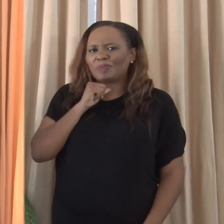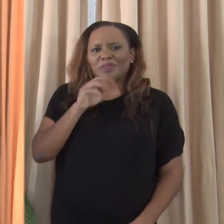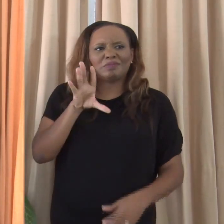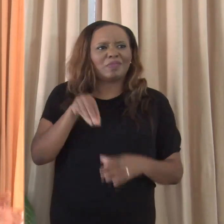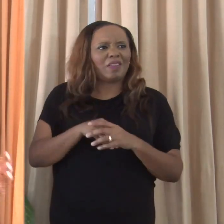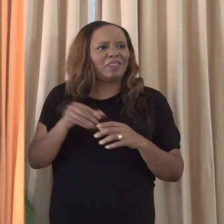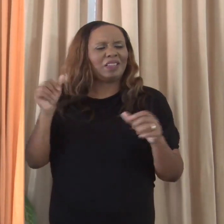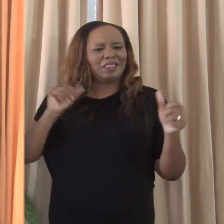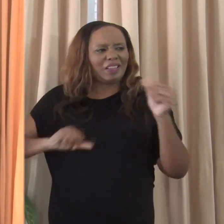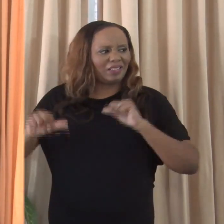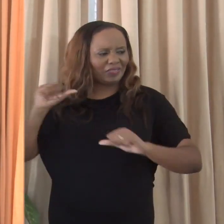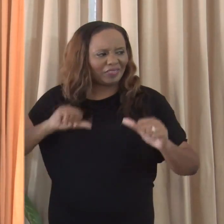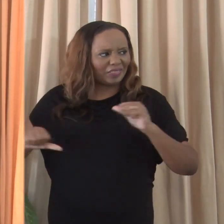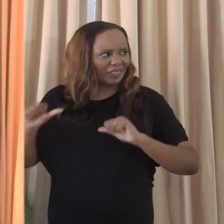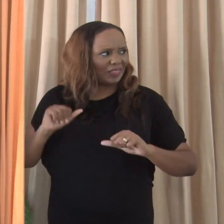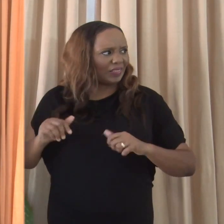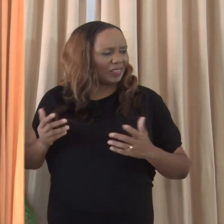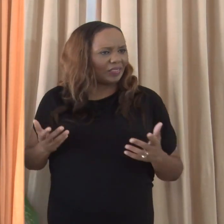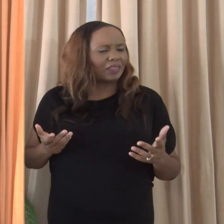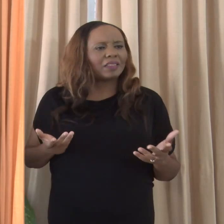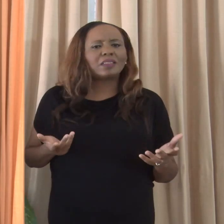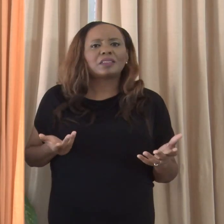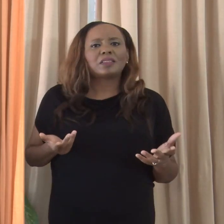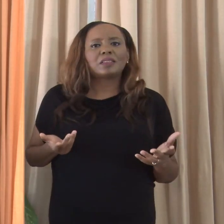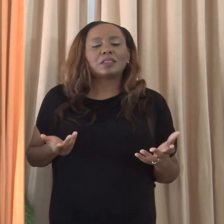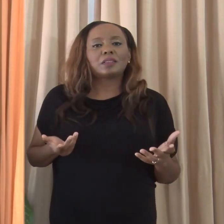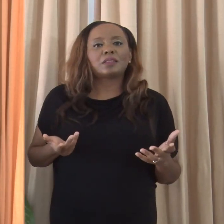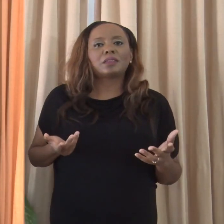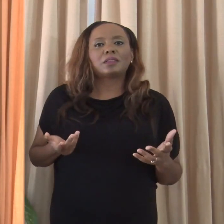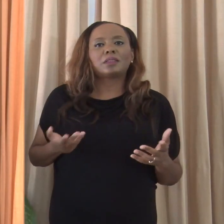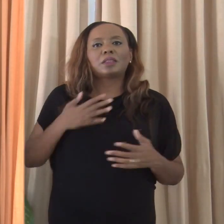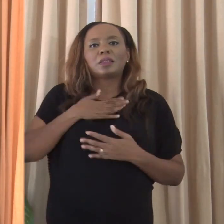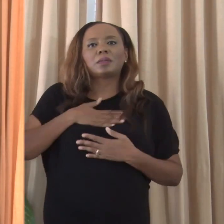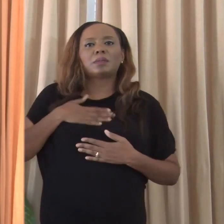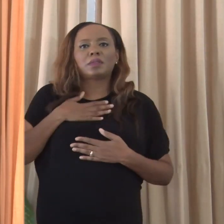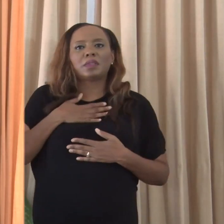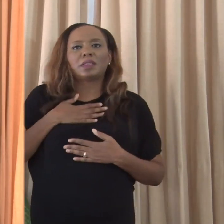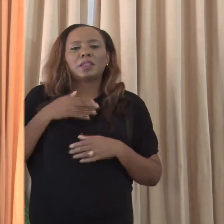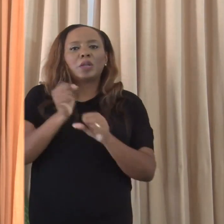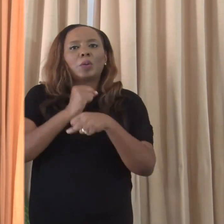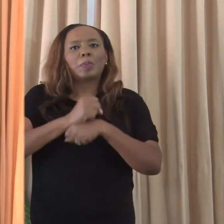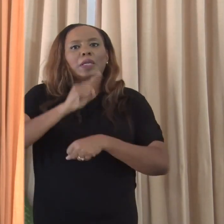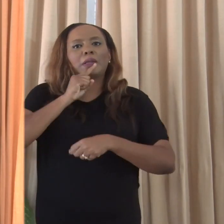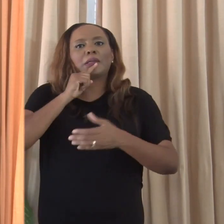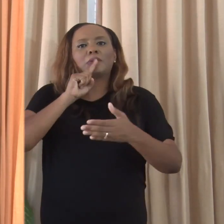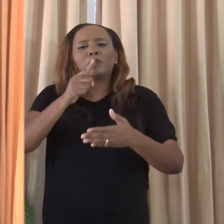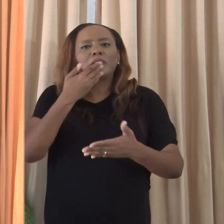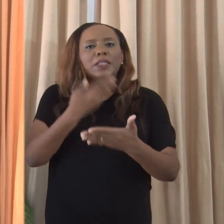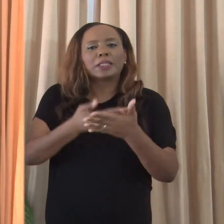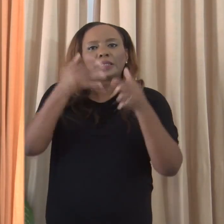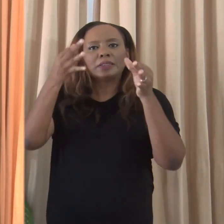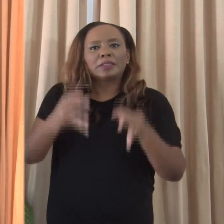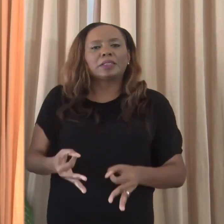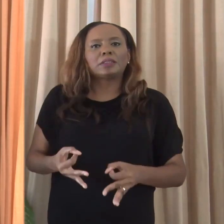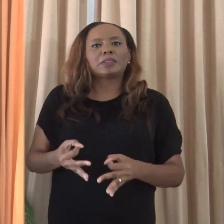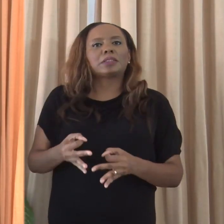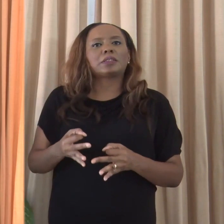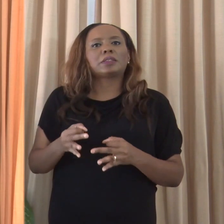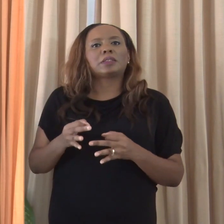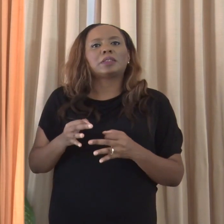activity. But basically, to use your judgment as best as possible and maintain the social distancing,